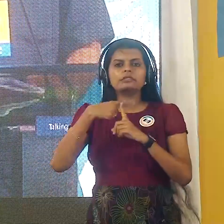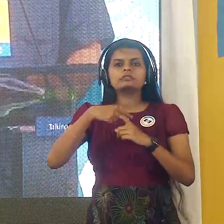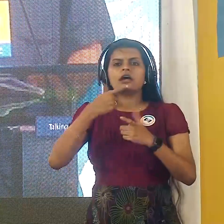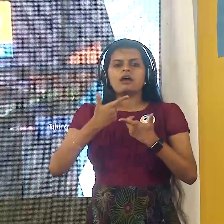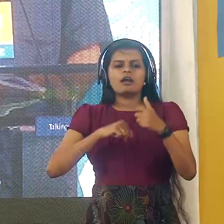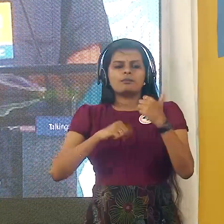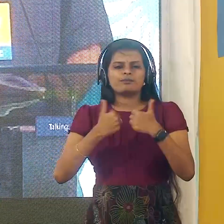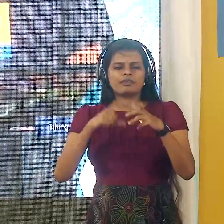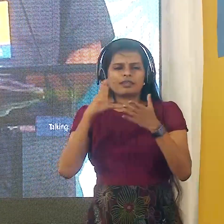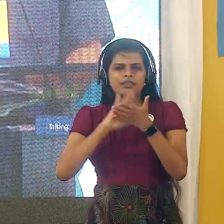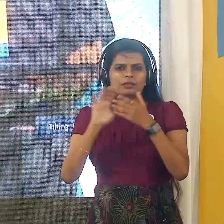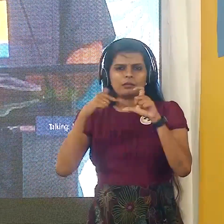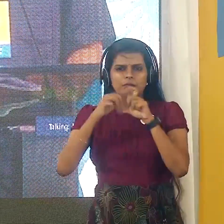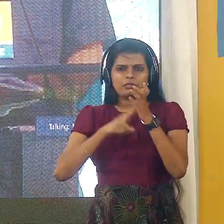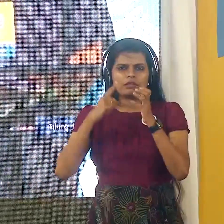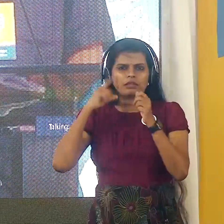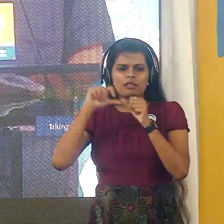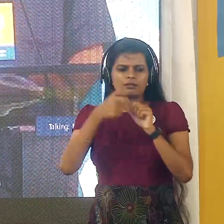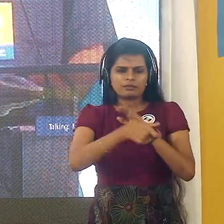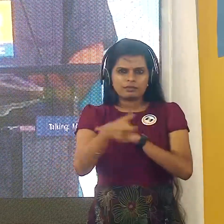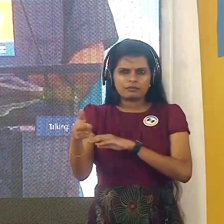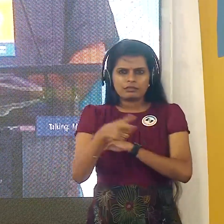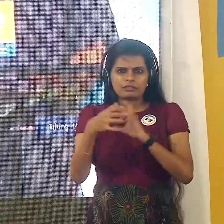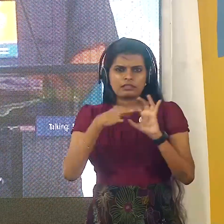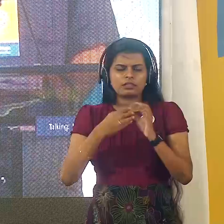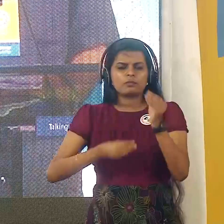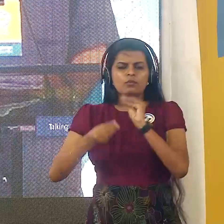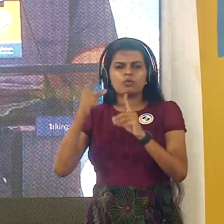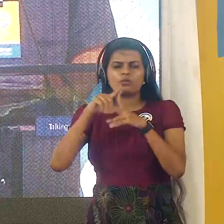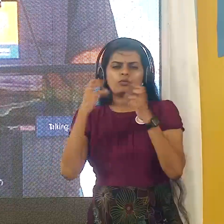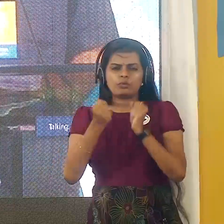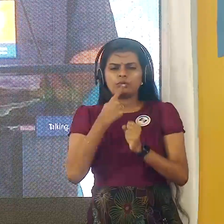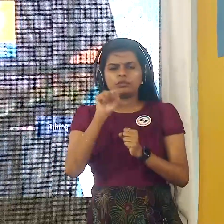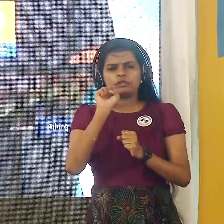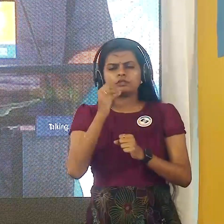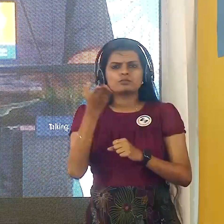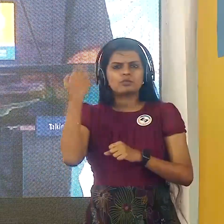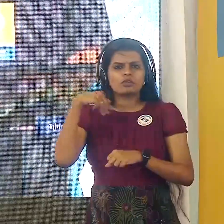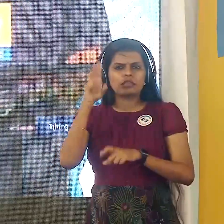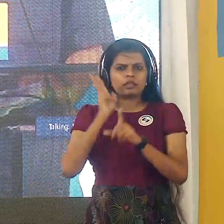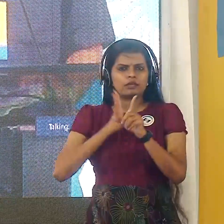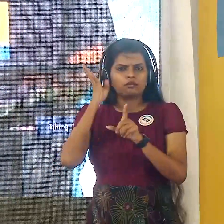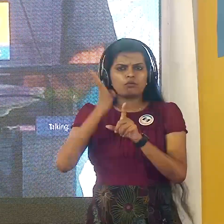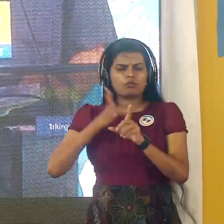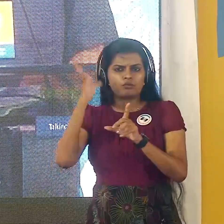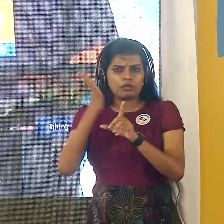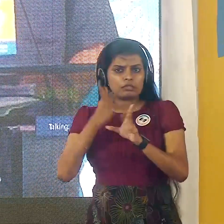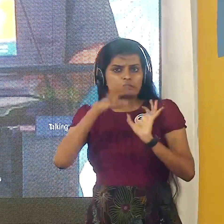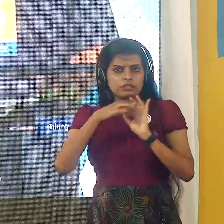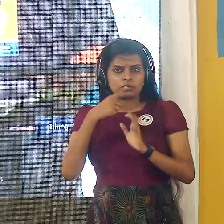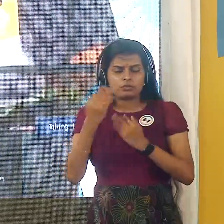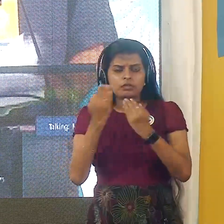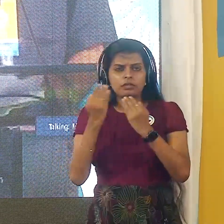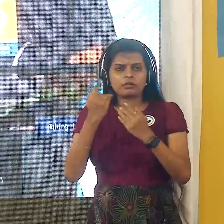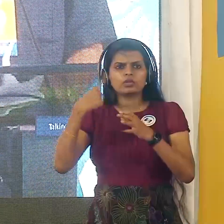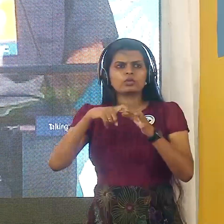fertilizers application on Kerala soil is coming down drastically in the last decade. The questioner,